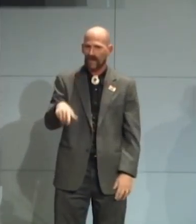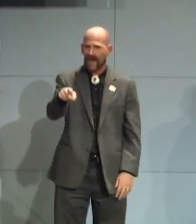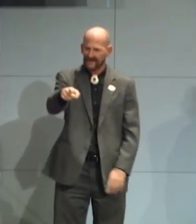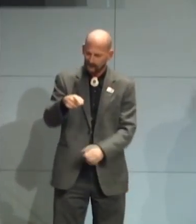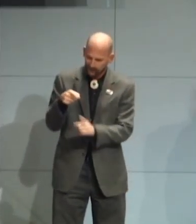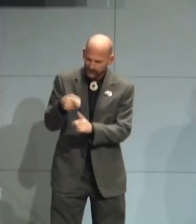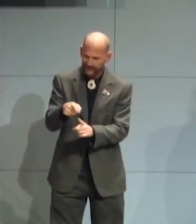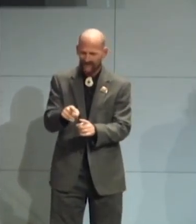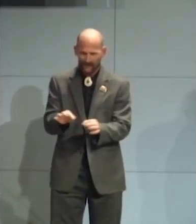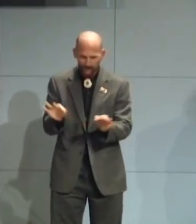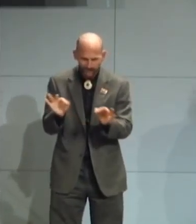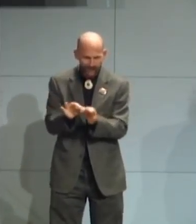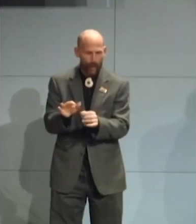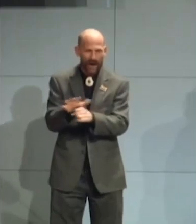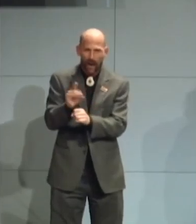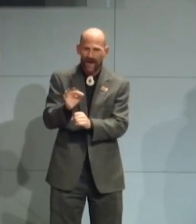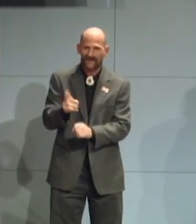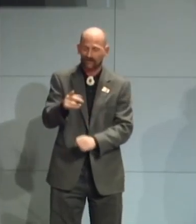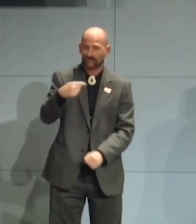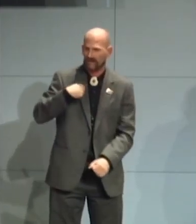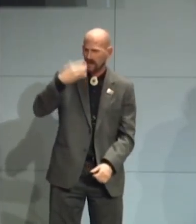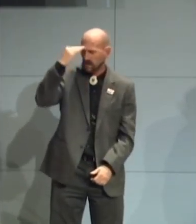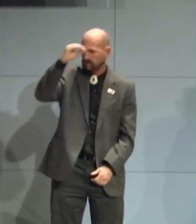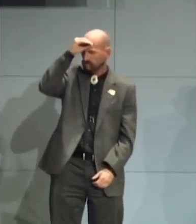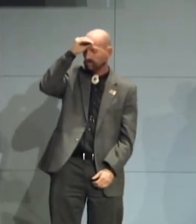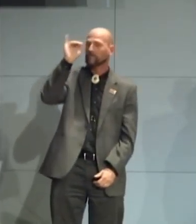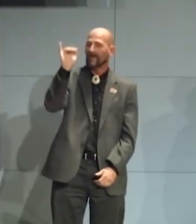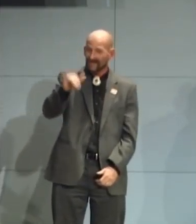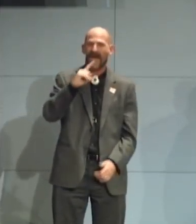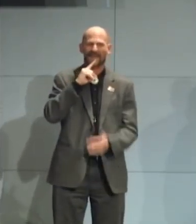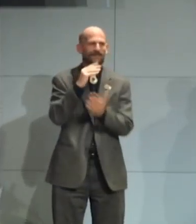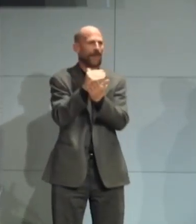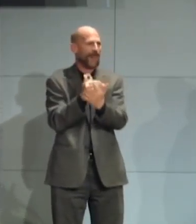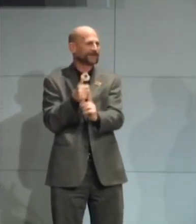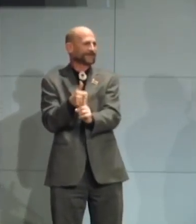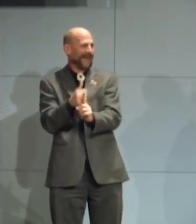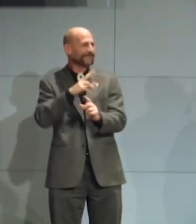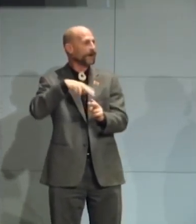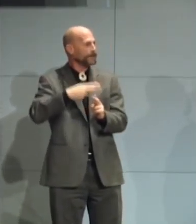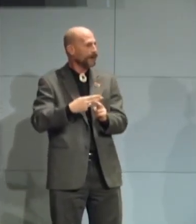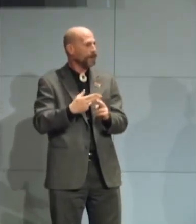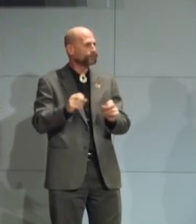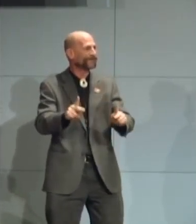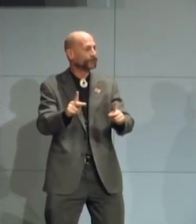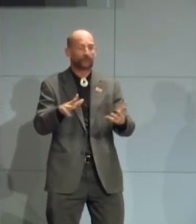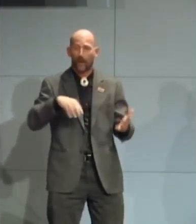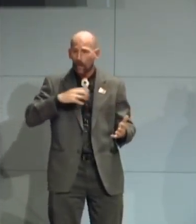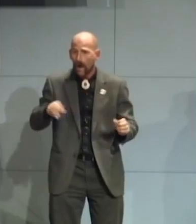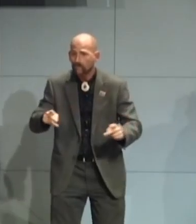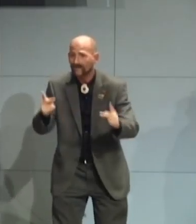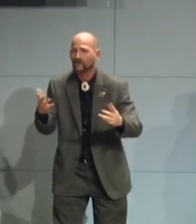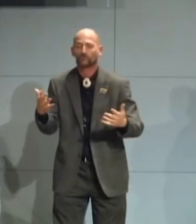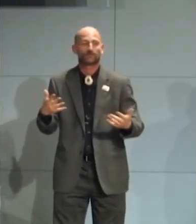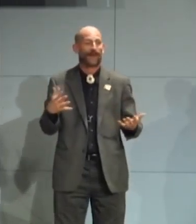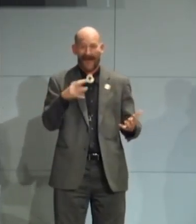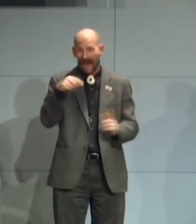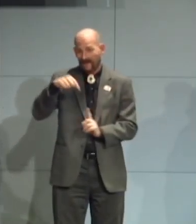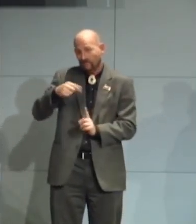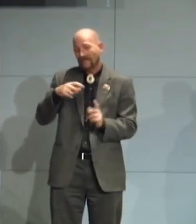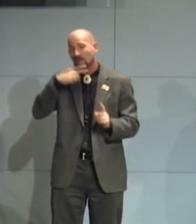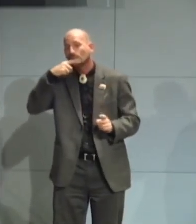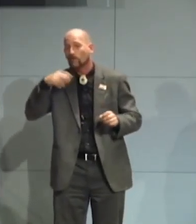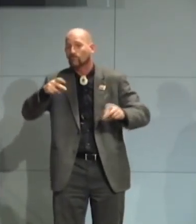you do in Washington, D.C., monuments and museums and celebrations of all kinds, but we have to memorialize